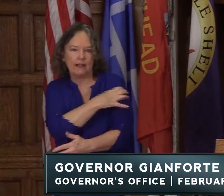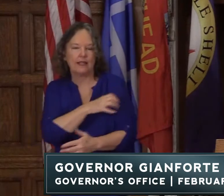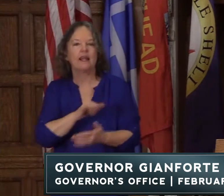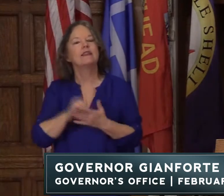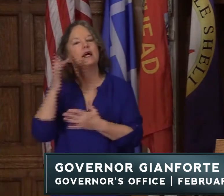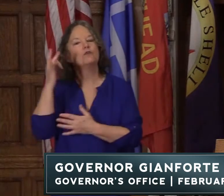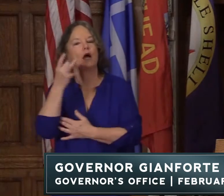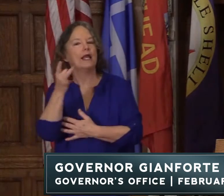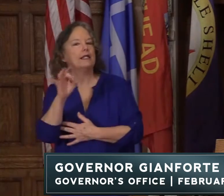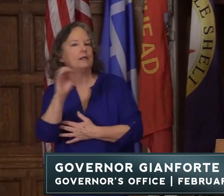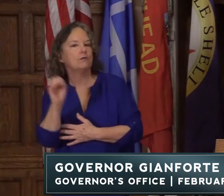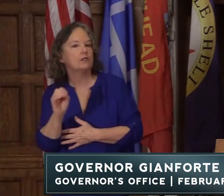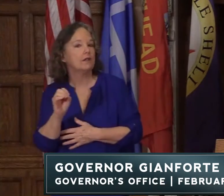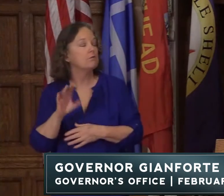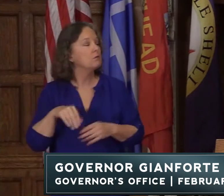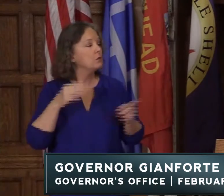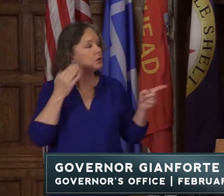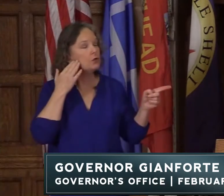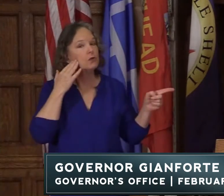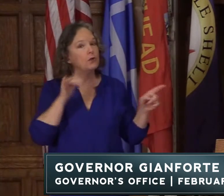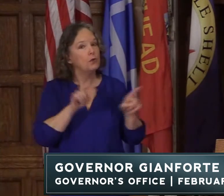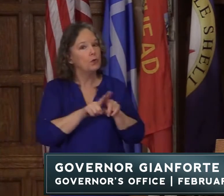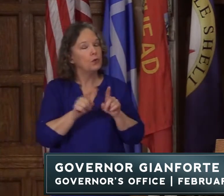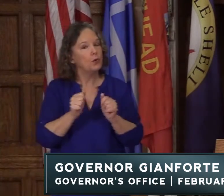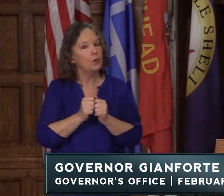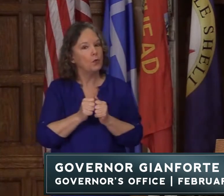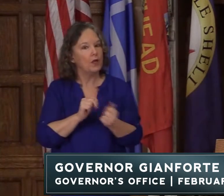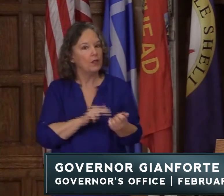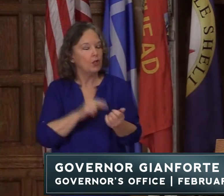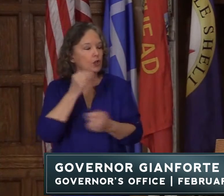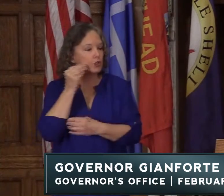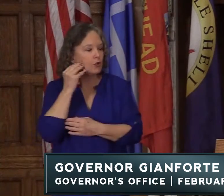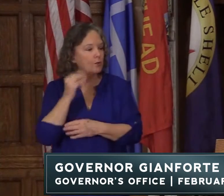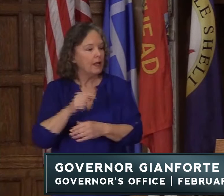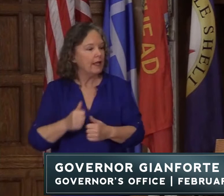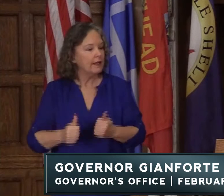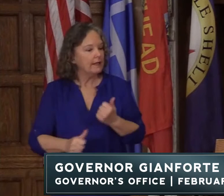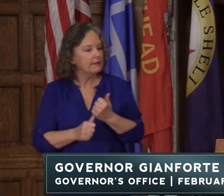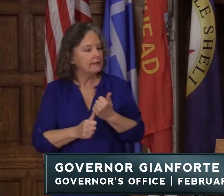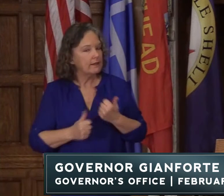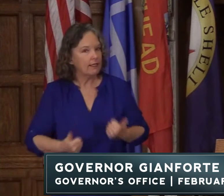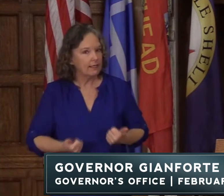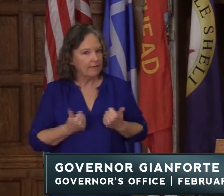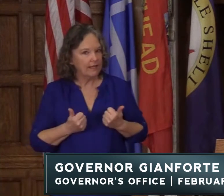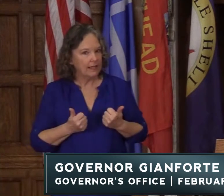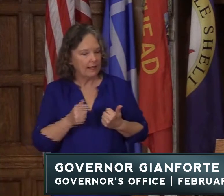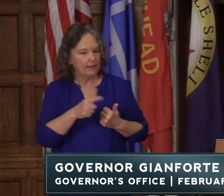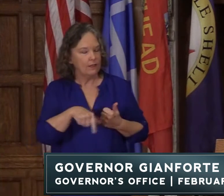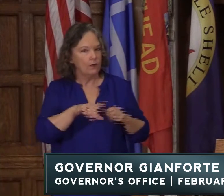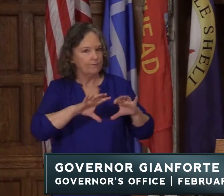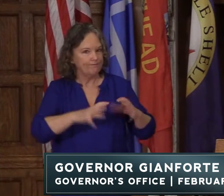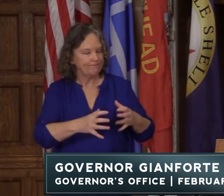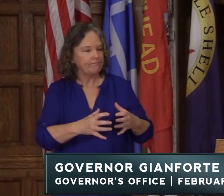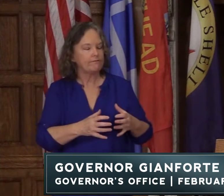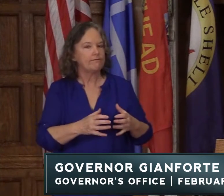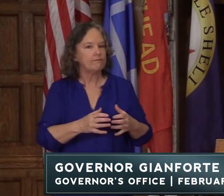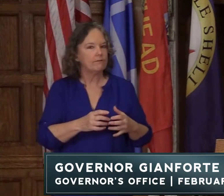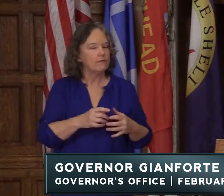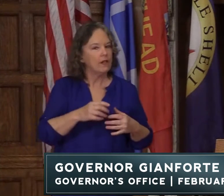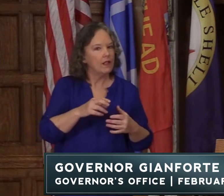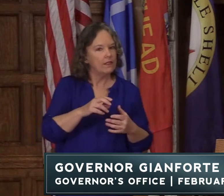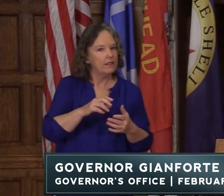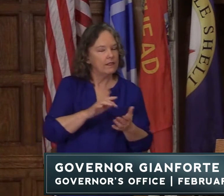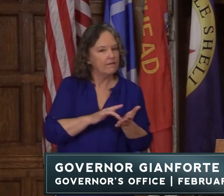18%. And then do you know, too, with the nursing home assisted living, those, that population the pharmacies were doing, do you have an idea